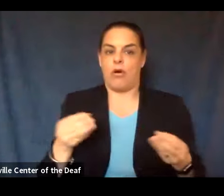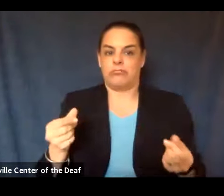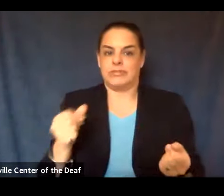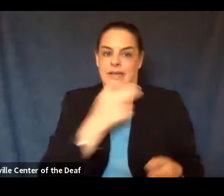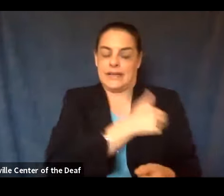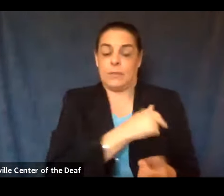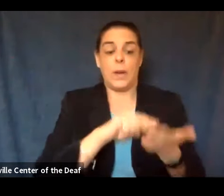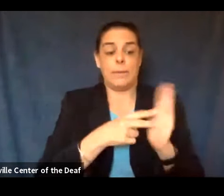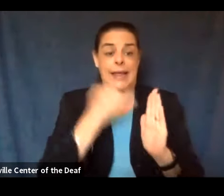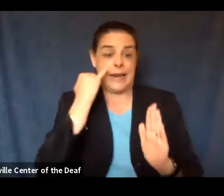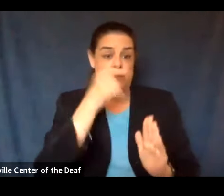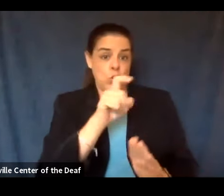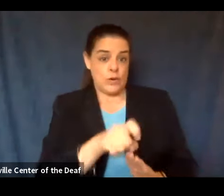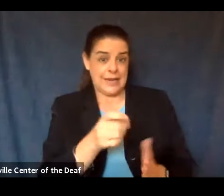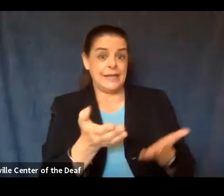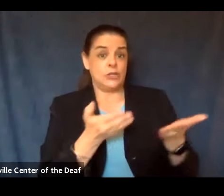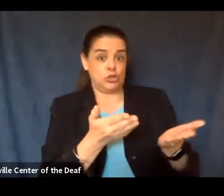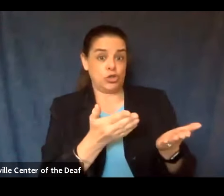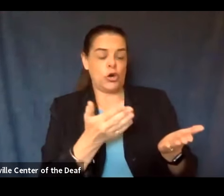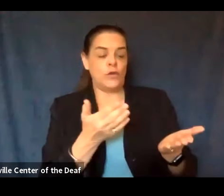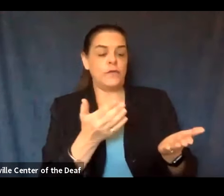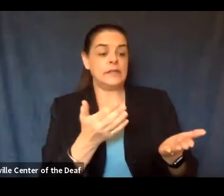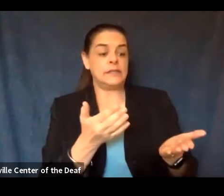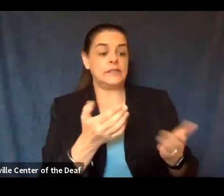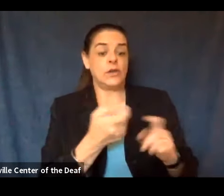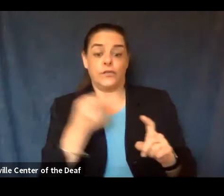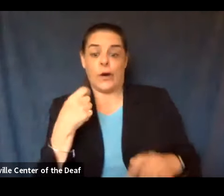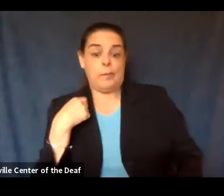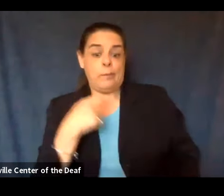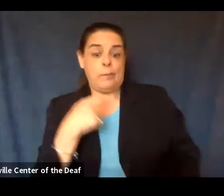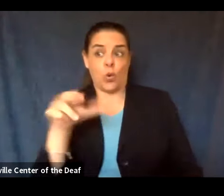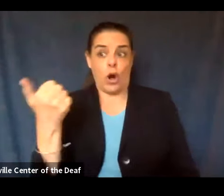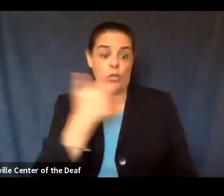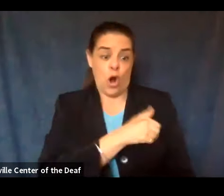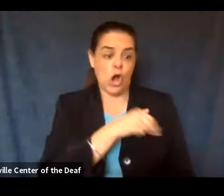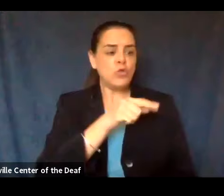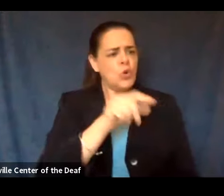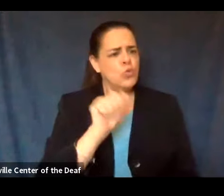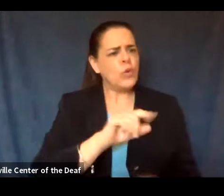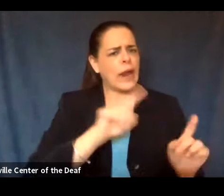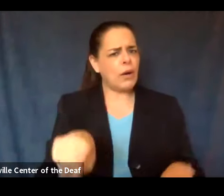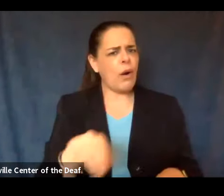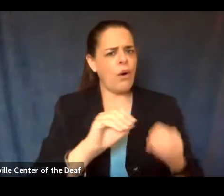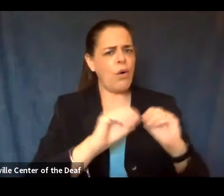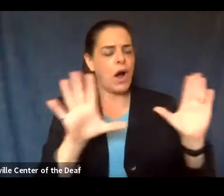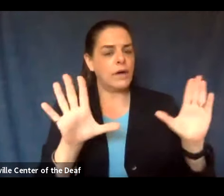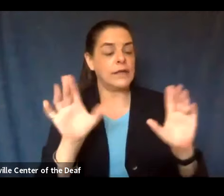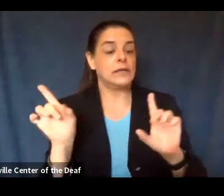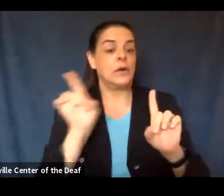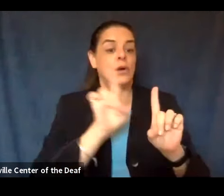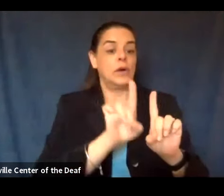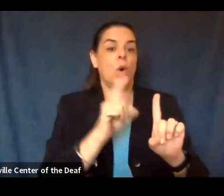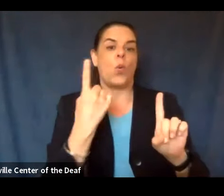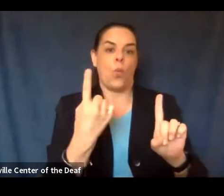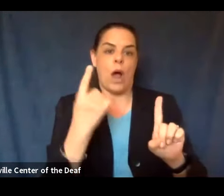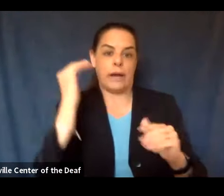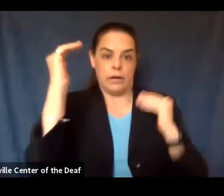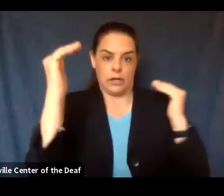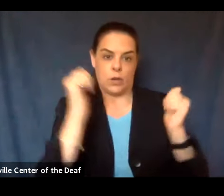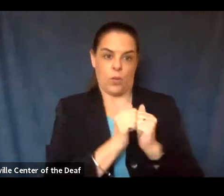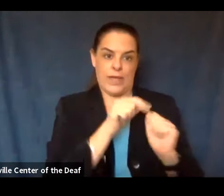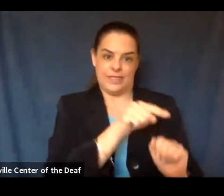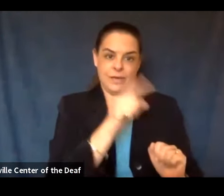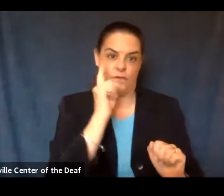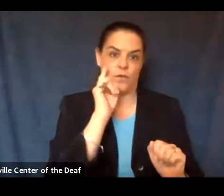services from our campus, obviously our campus or any other campus, you're welcome there, and to be accompanied by one adult for